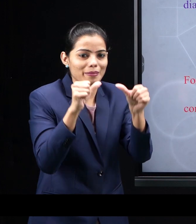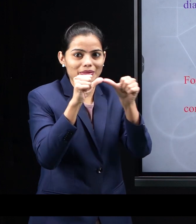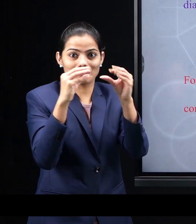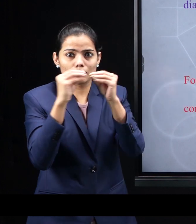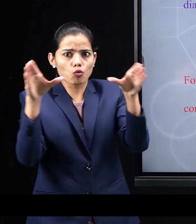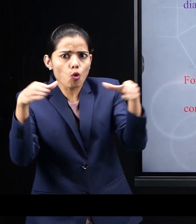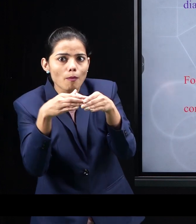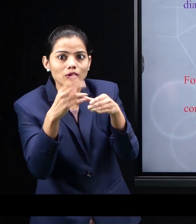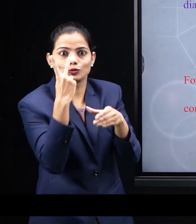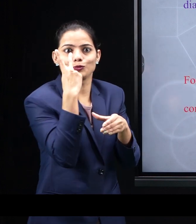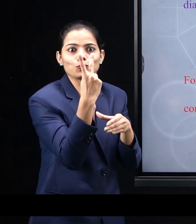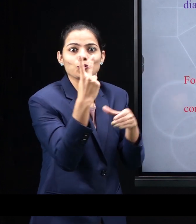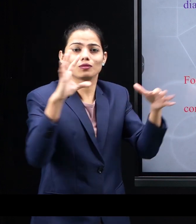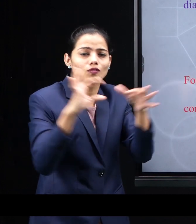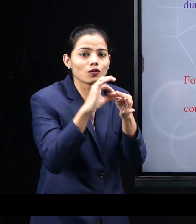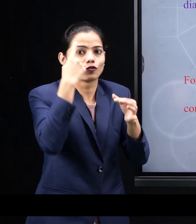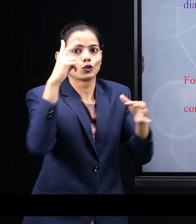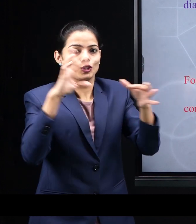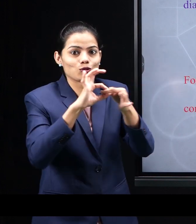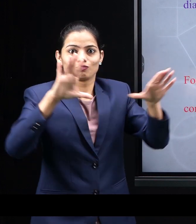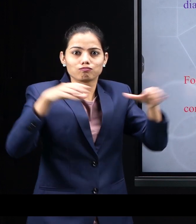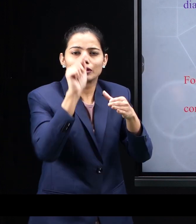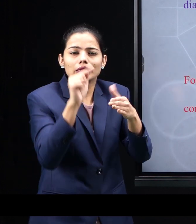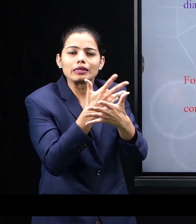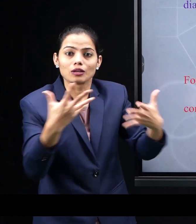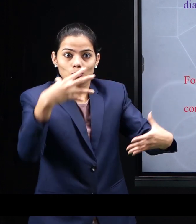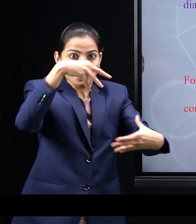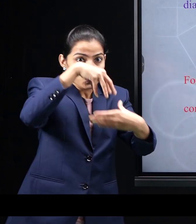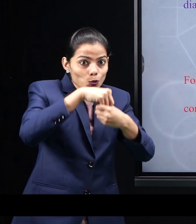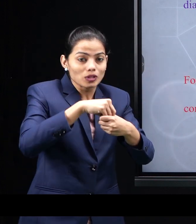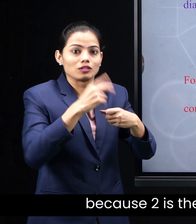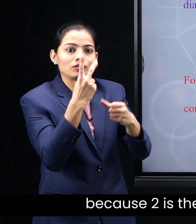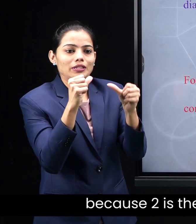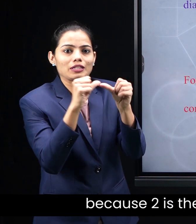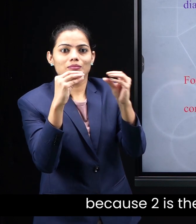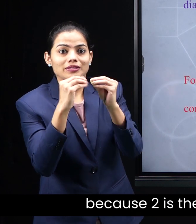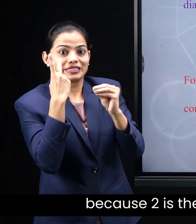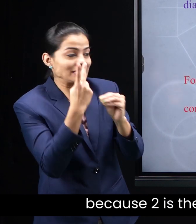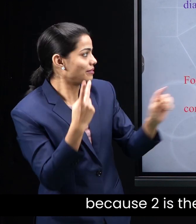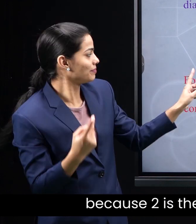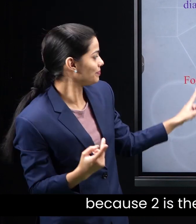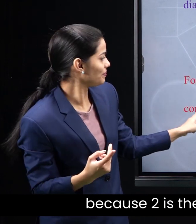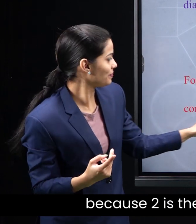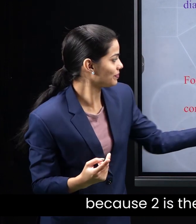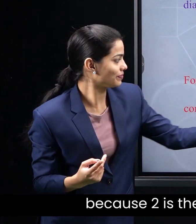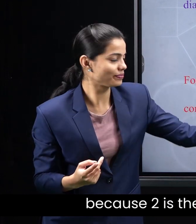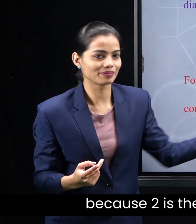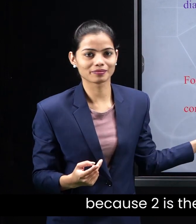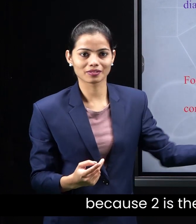3, 4, then A intersection B is equal to 2 because 2 is the common element of the sets